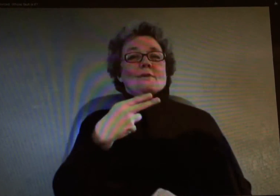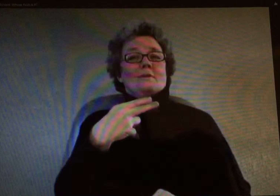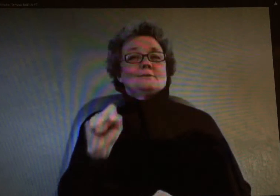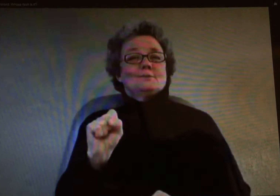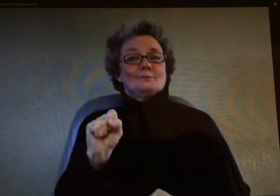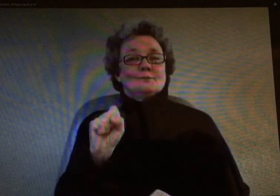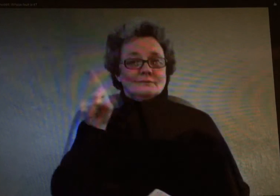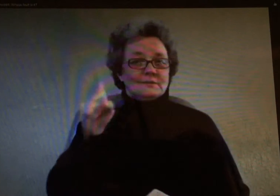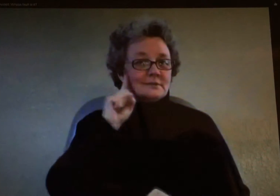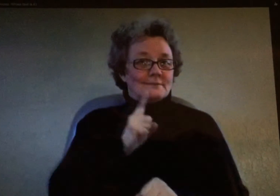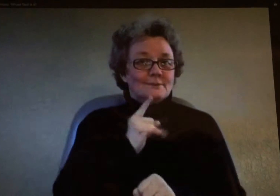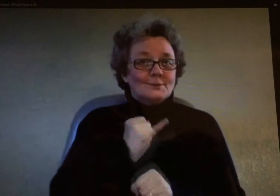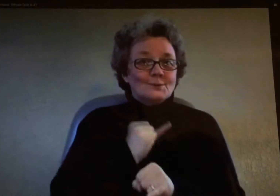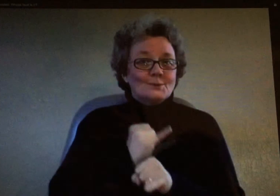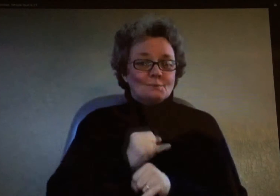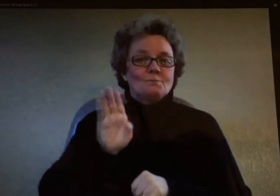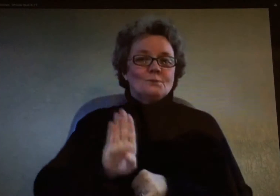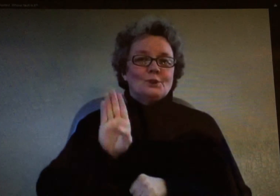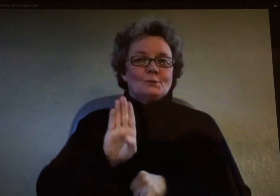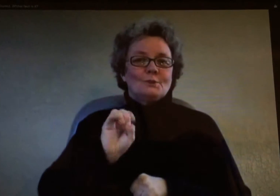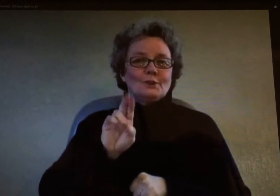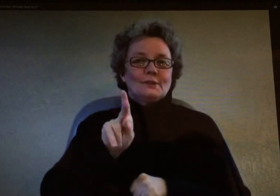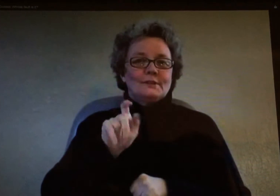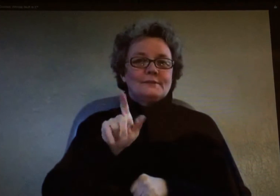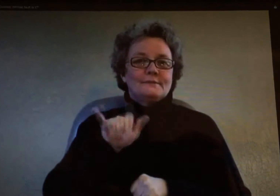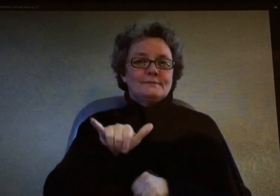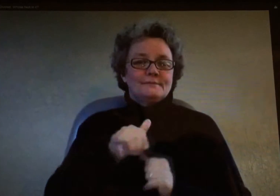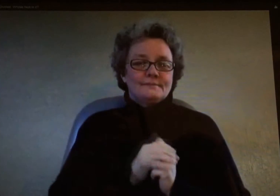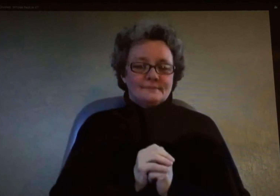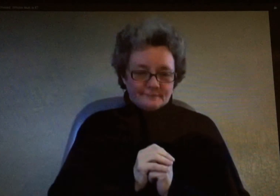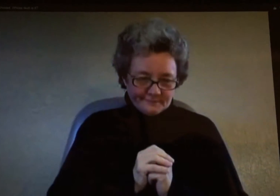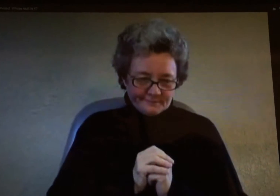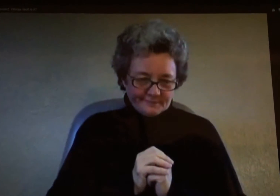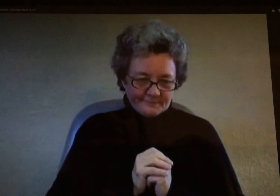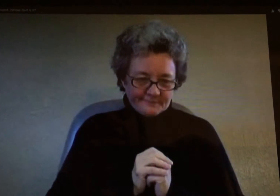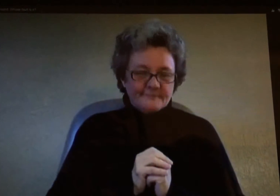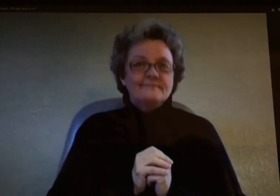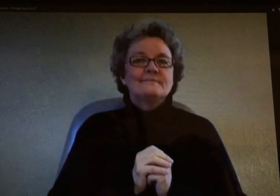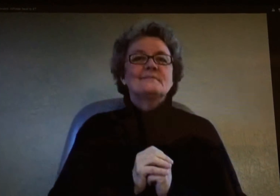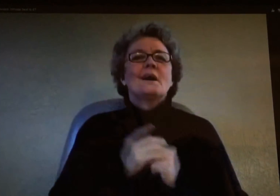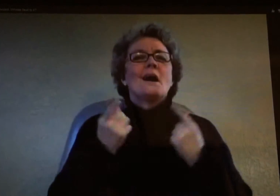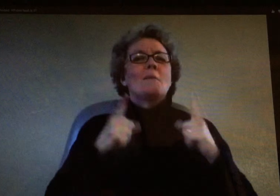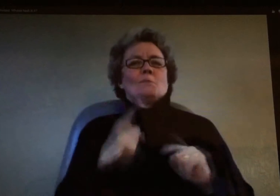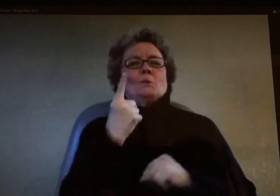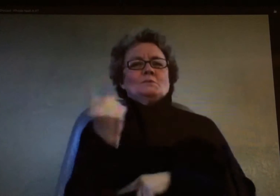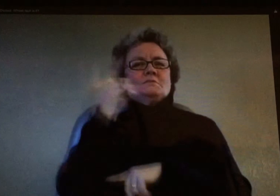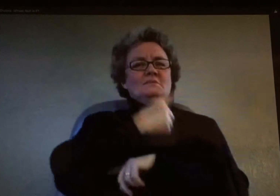remember one time I was in high school. I went to a deaf institute. It was called Berkeley.